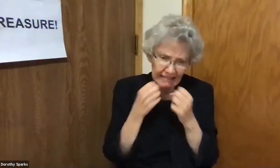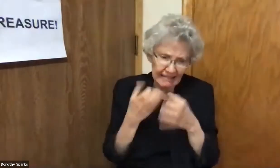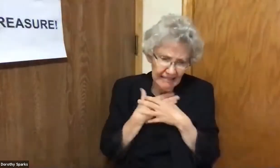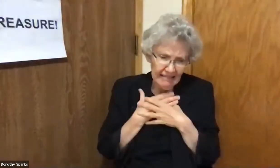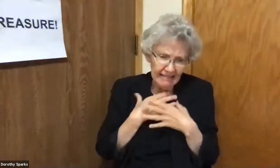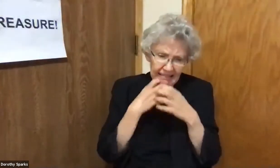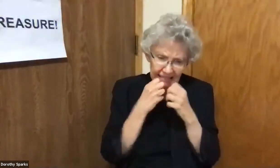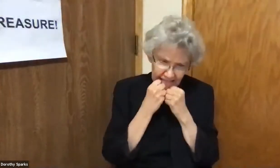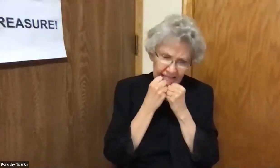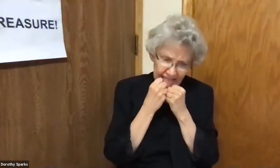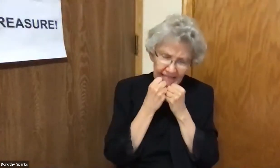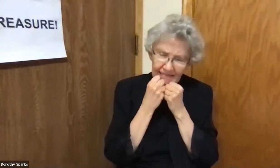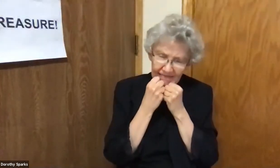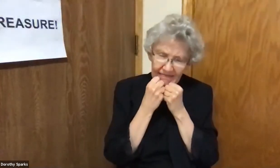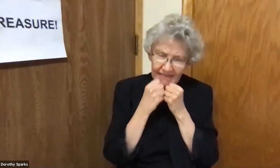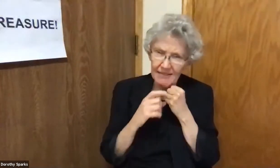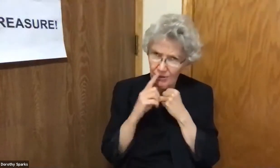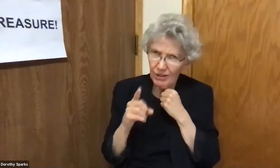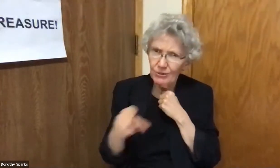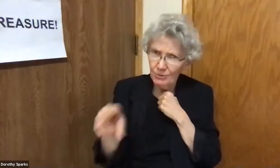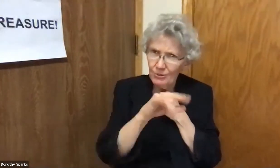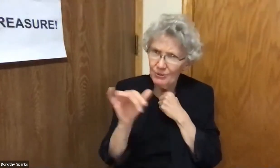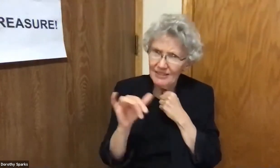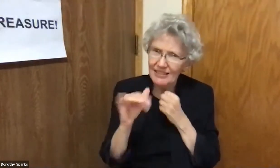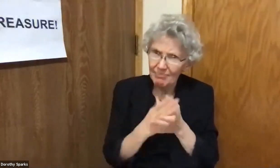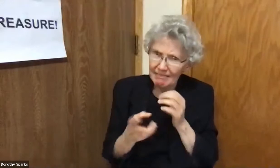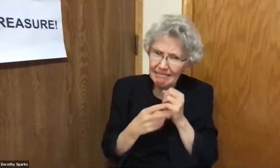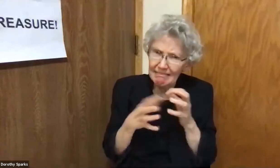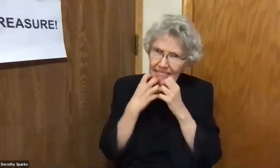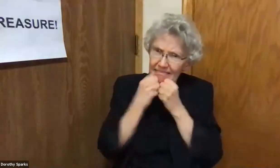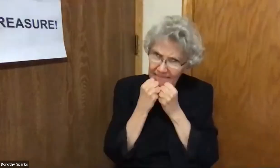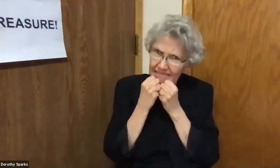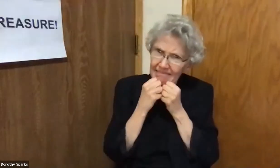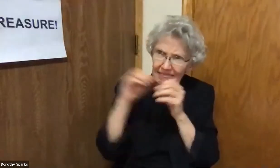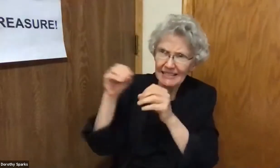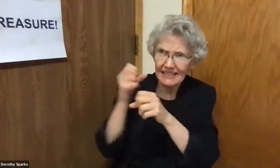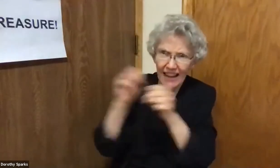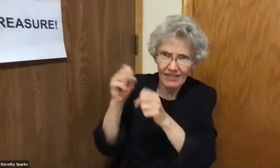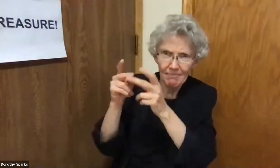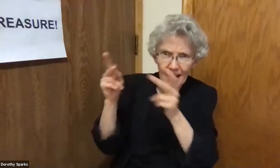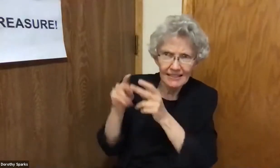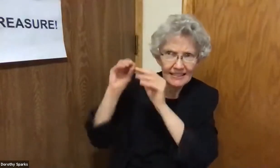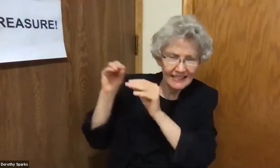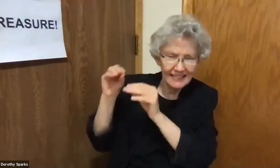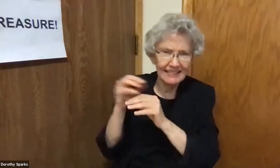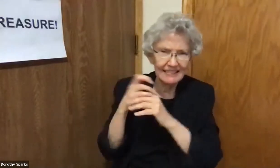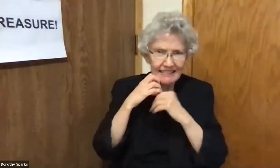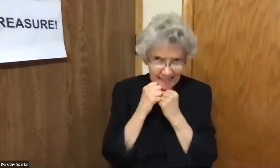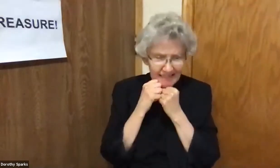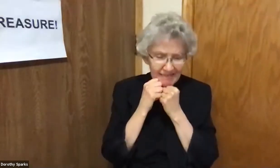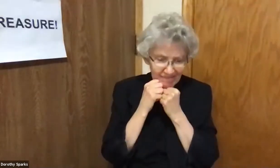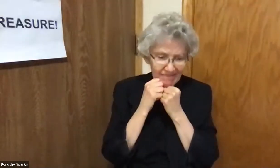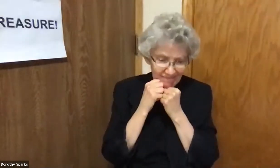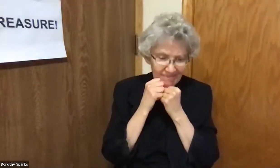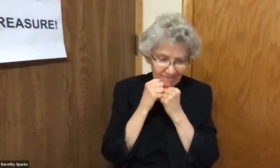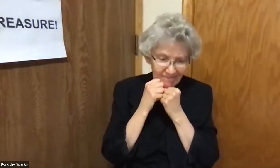value, or it's something that we cherish and that we value. And I'm sure that there are things that